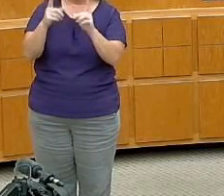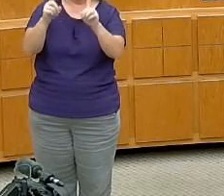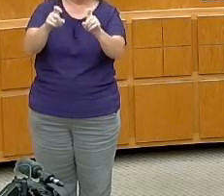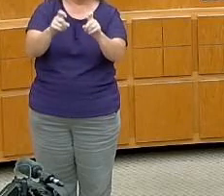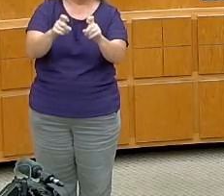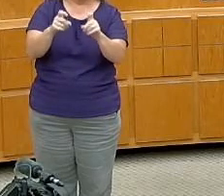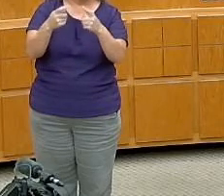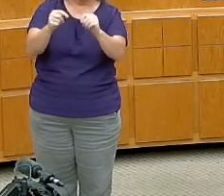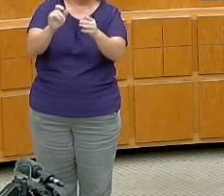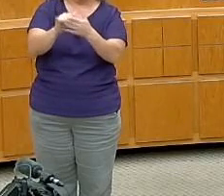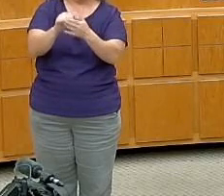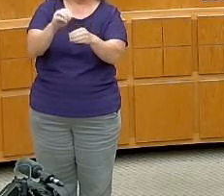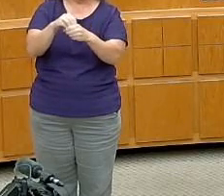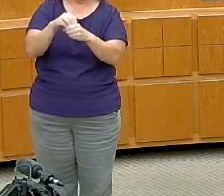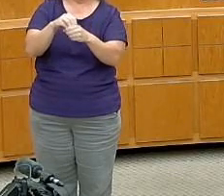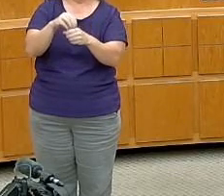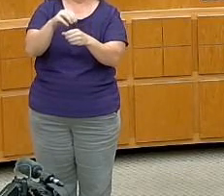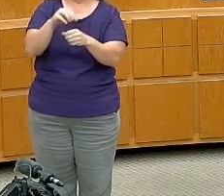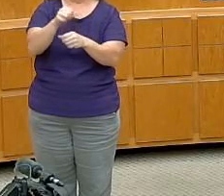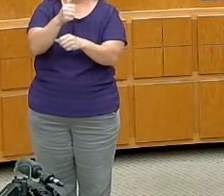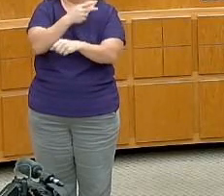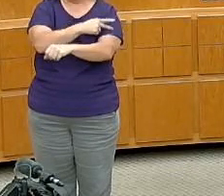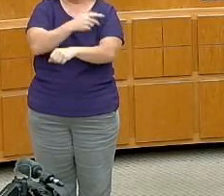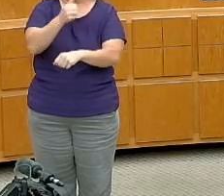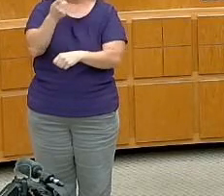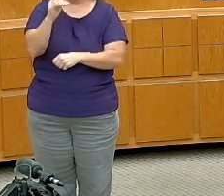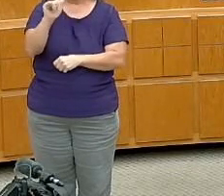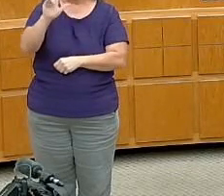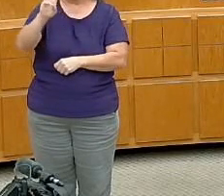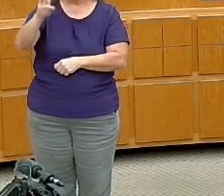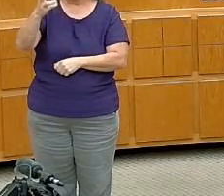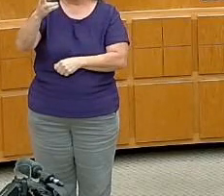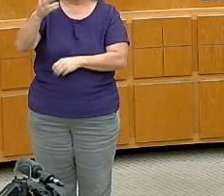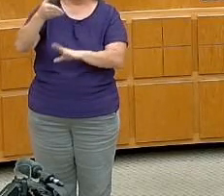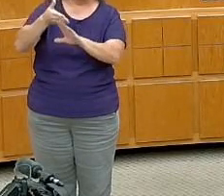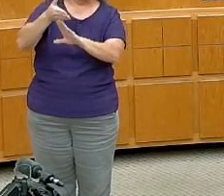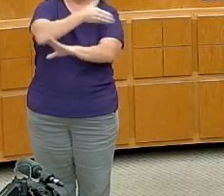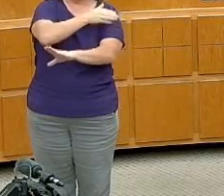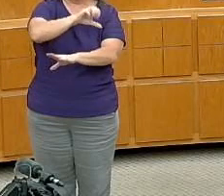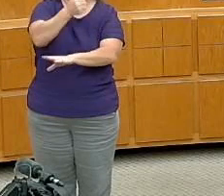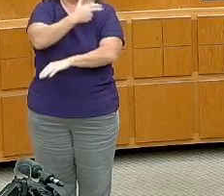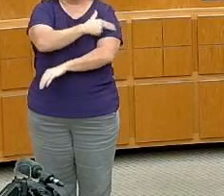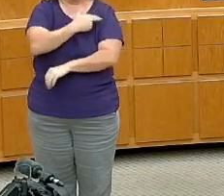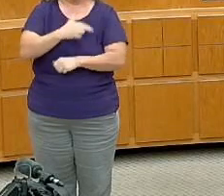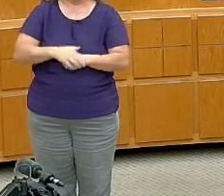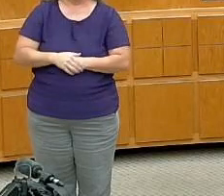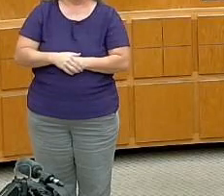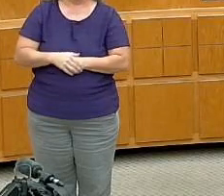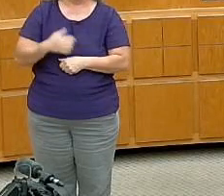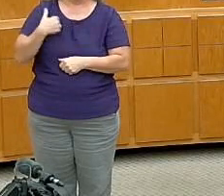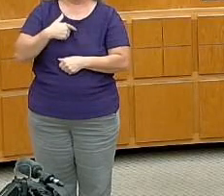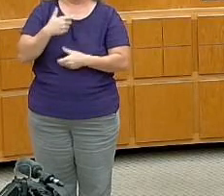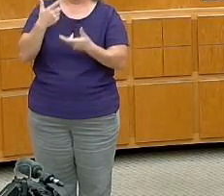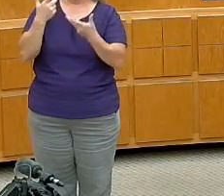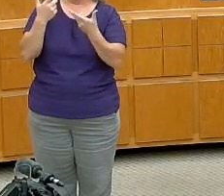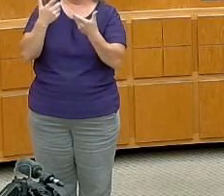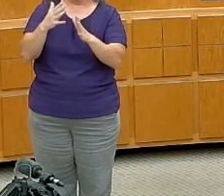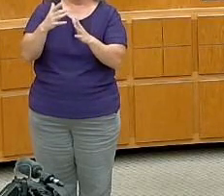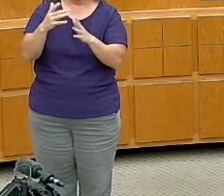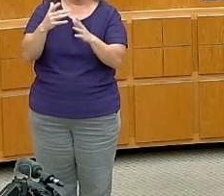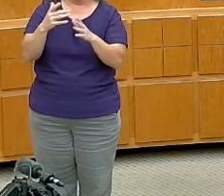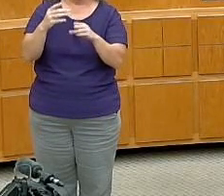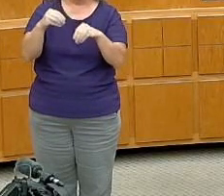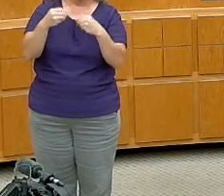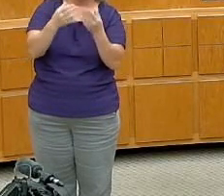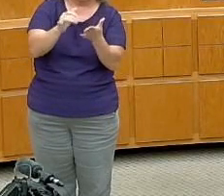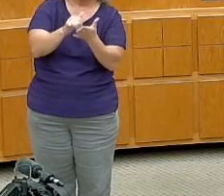ahead of all other hospitals. So far we have transfused a total of 5 patients, out of which we repeated on 2